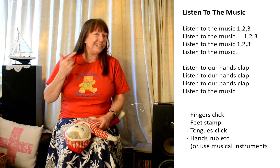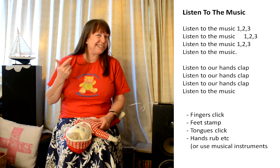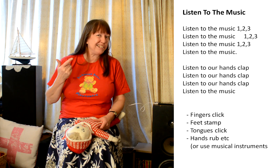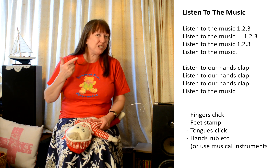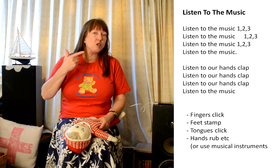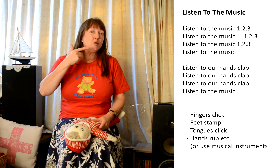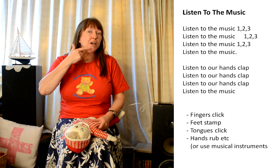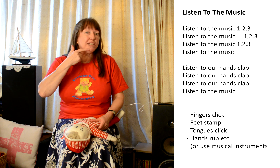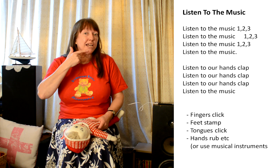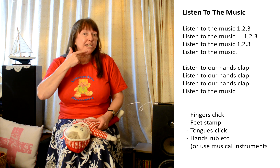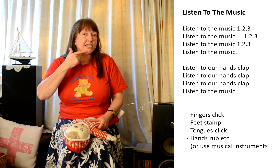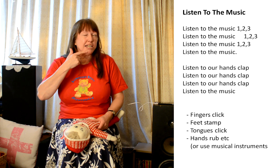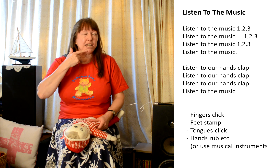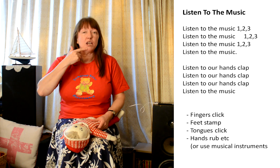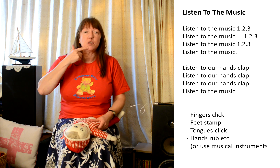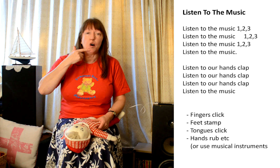Listen to a tongue's click.